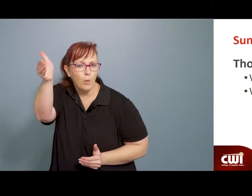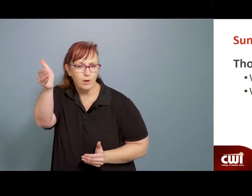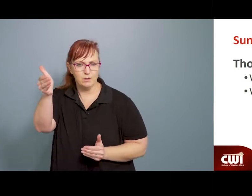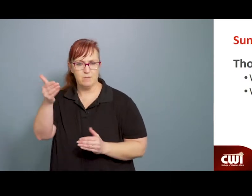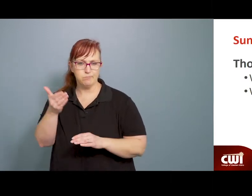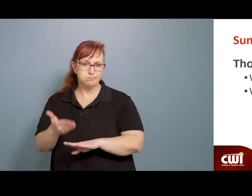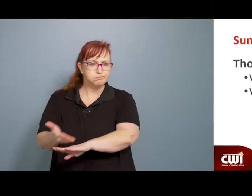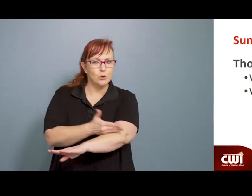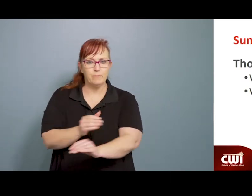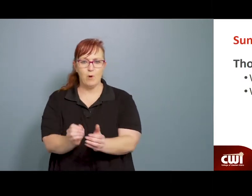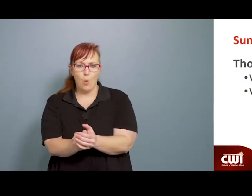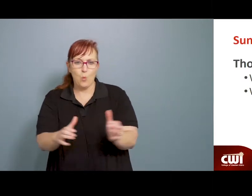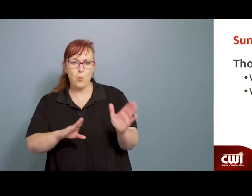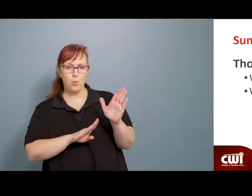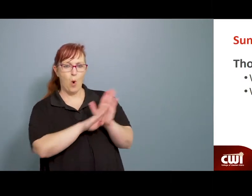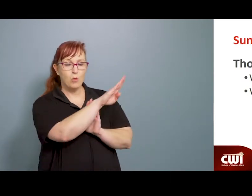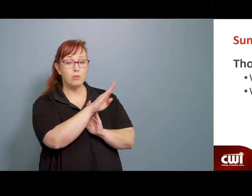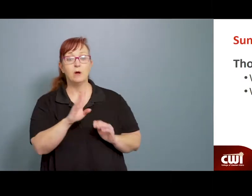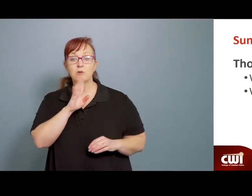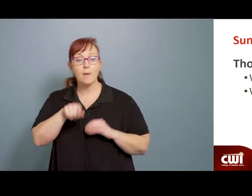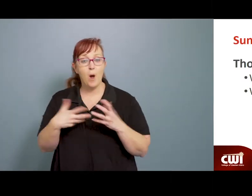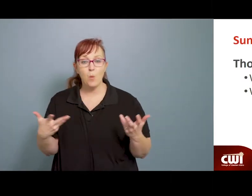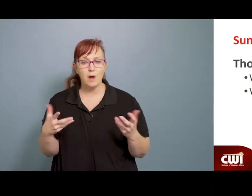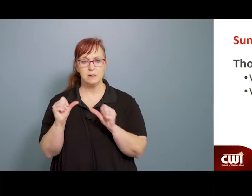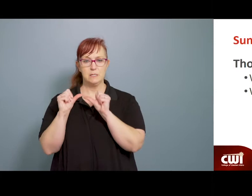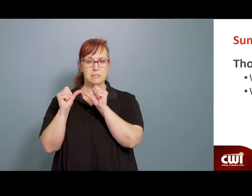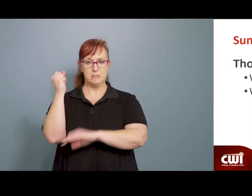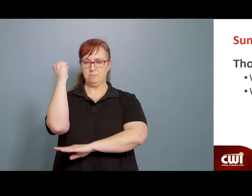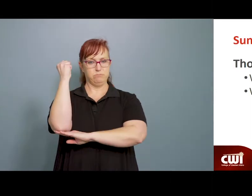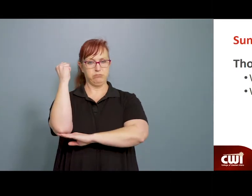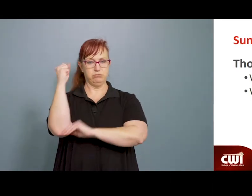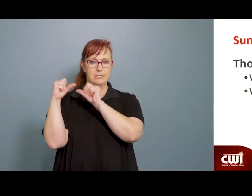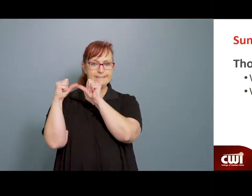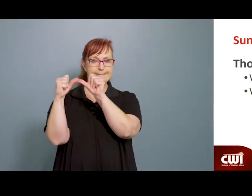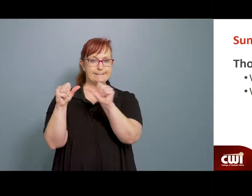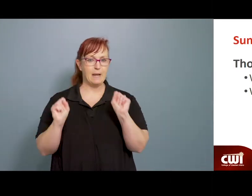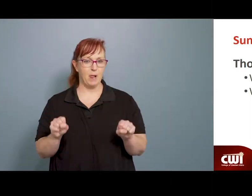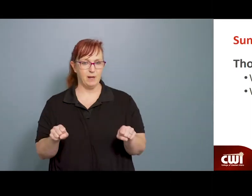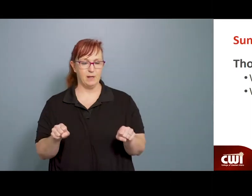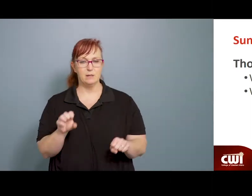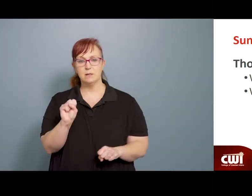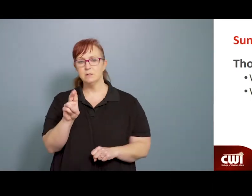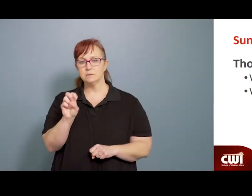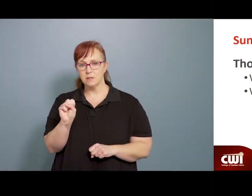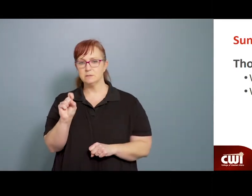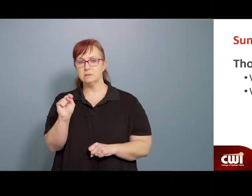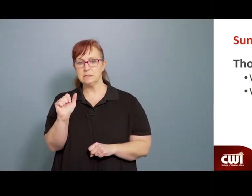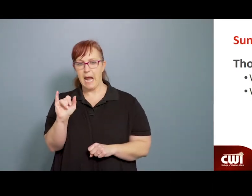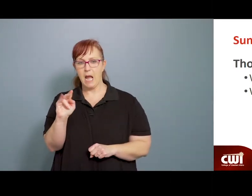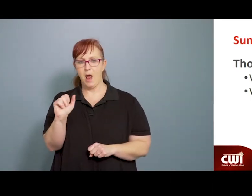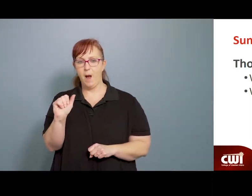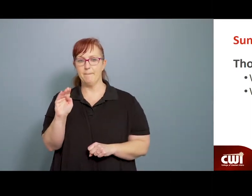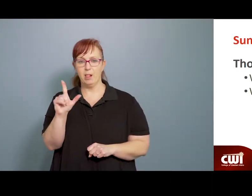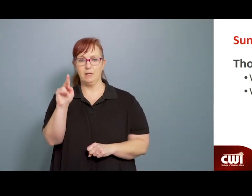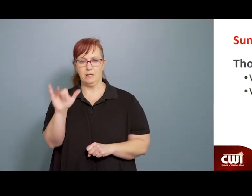about sustainability, which is an odd thing to speak about in education, but it is